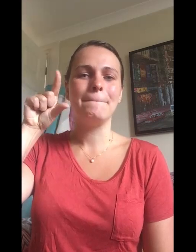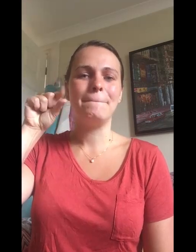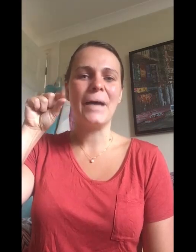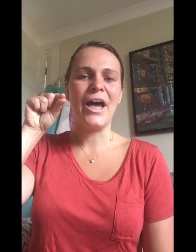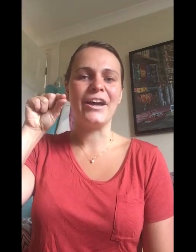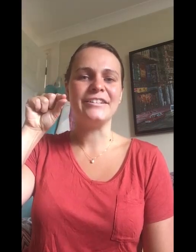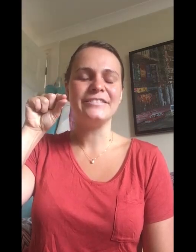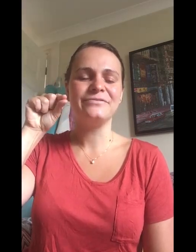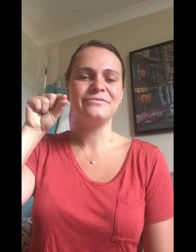Bird.